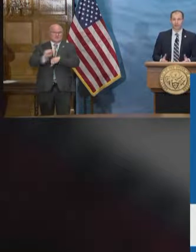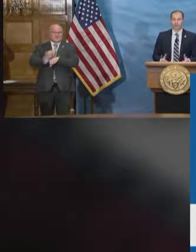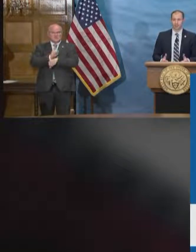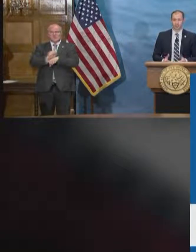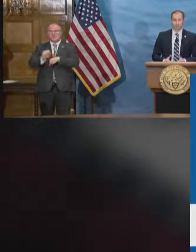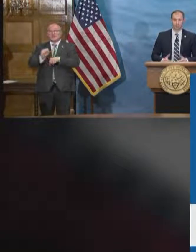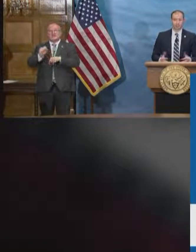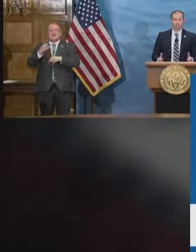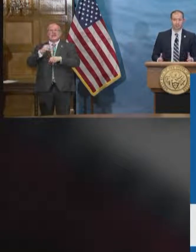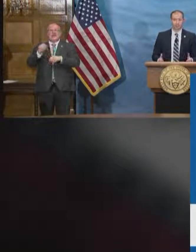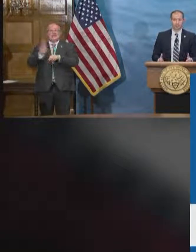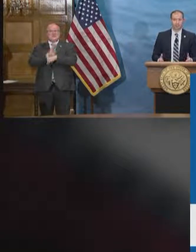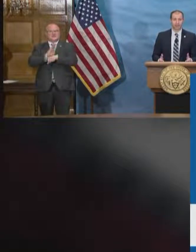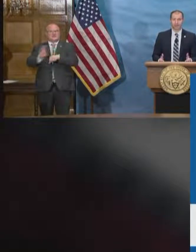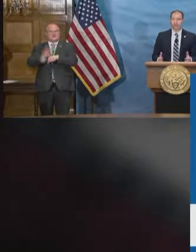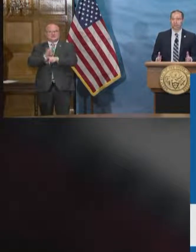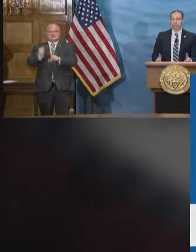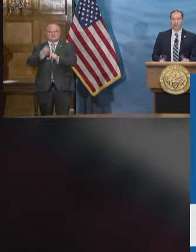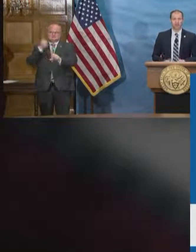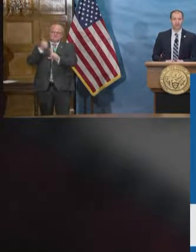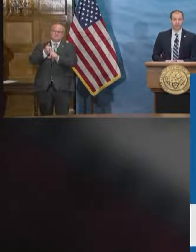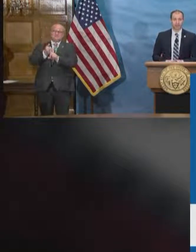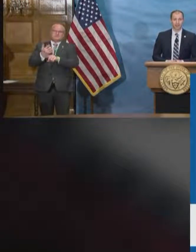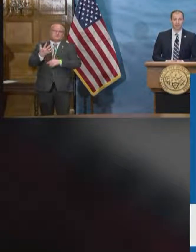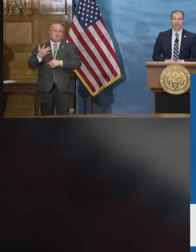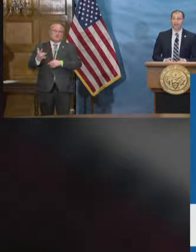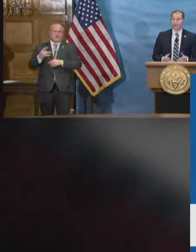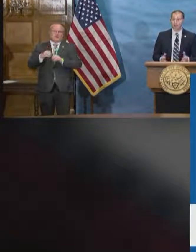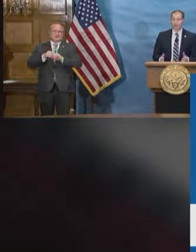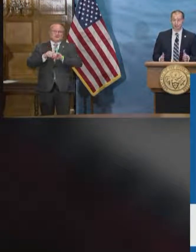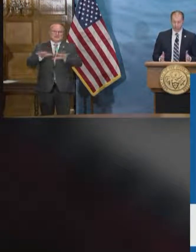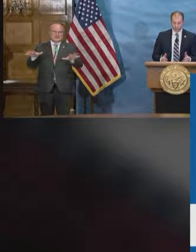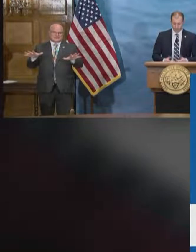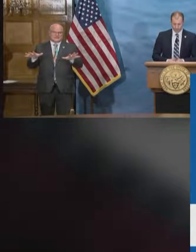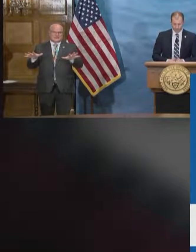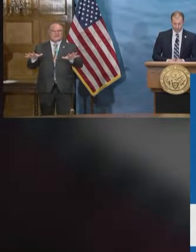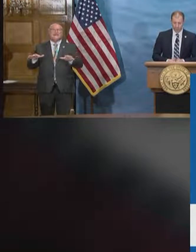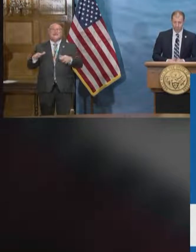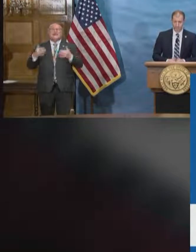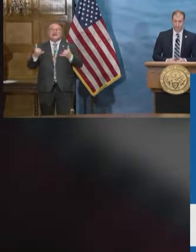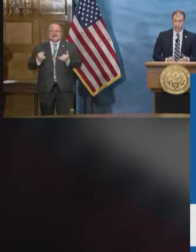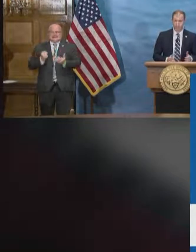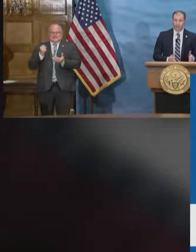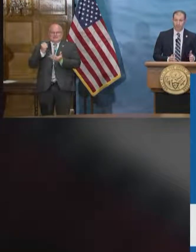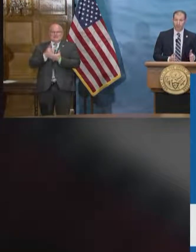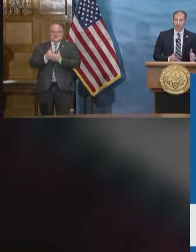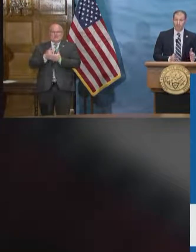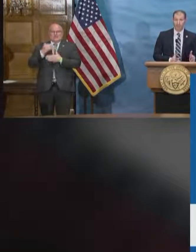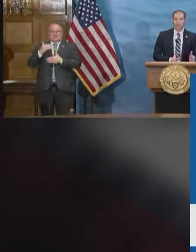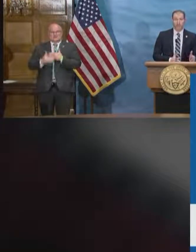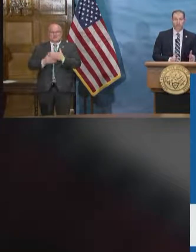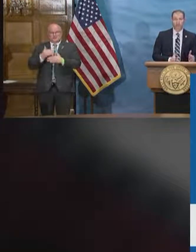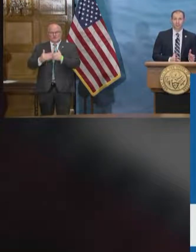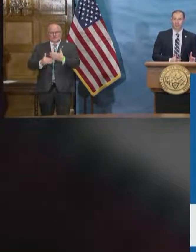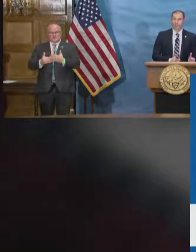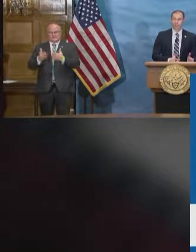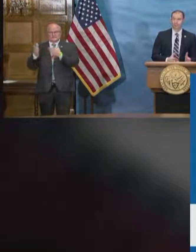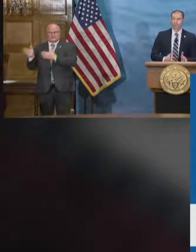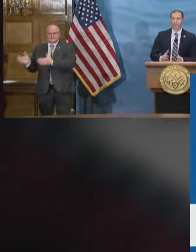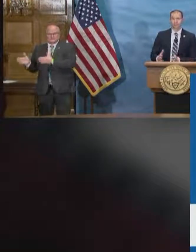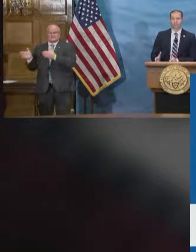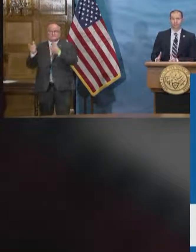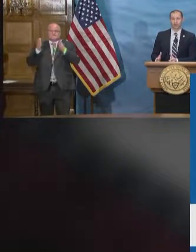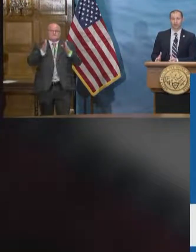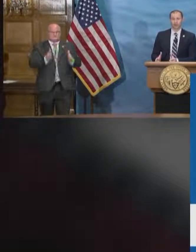in their business was impacted because of the pandemic. They have been approved, and those are processing. What we're seeing now is a shift of